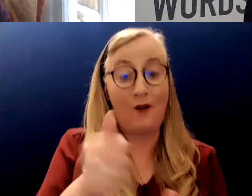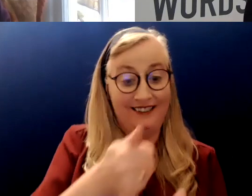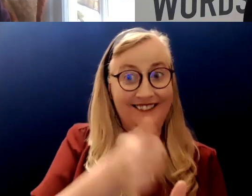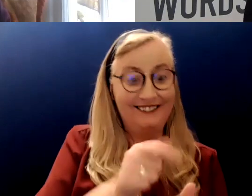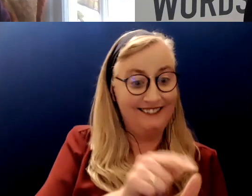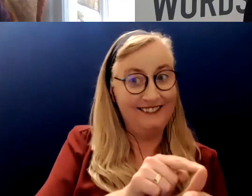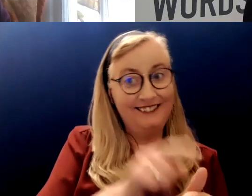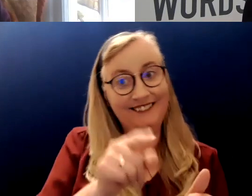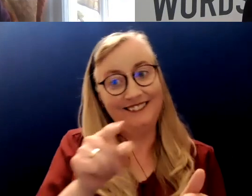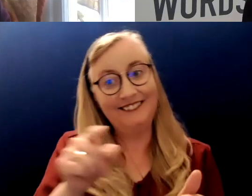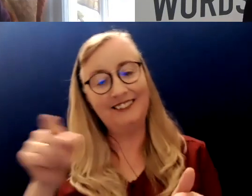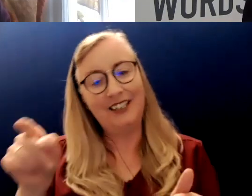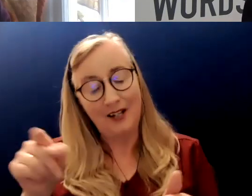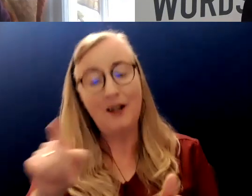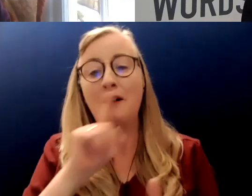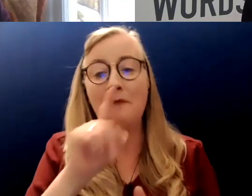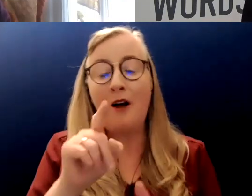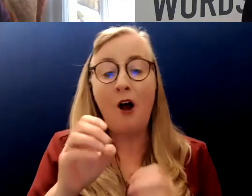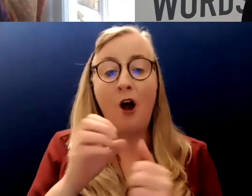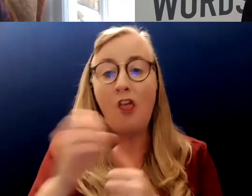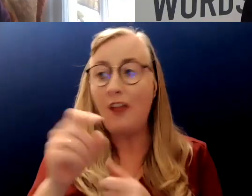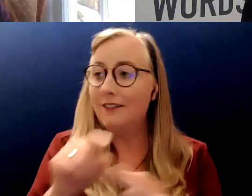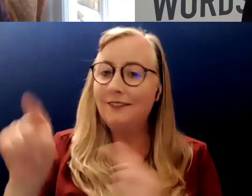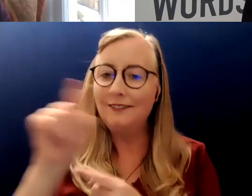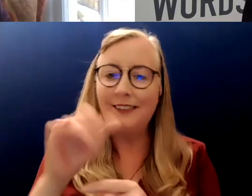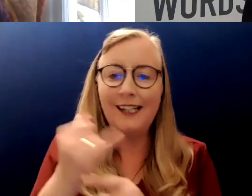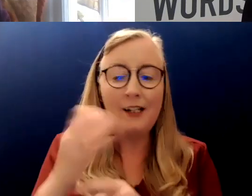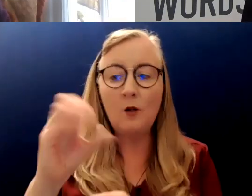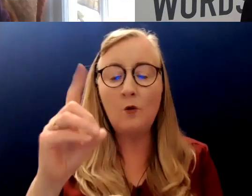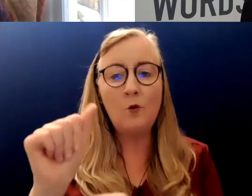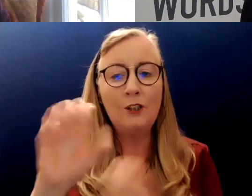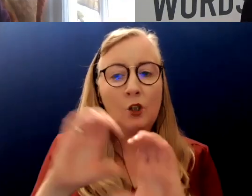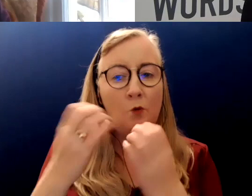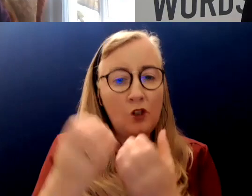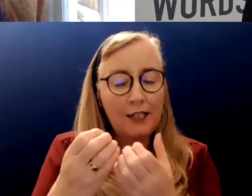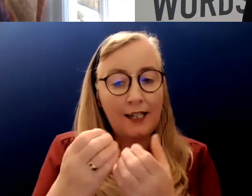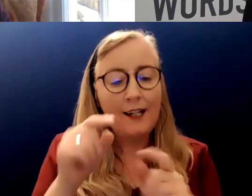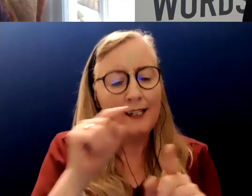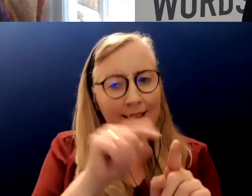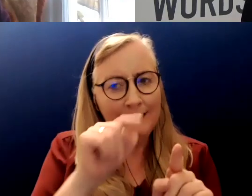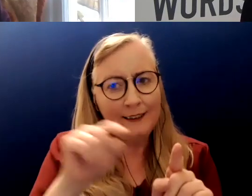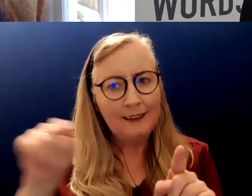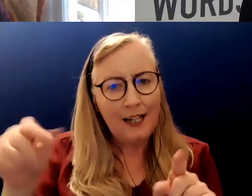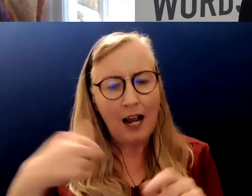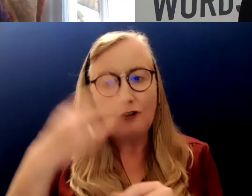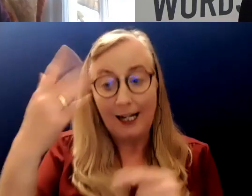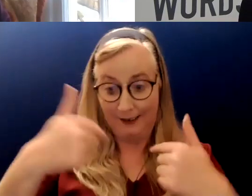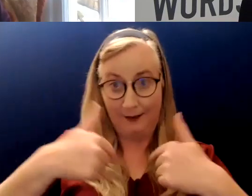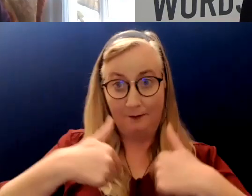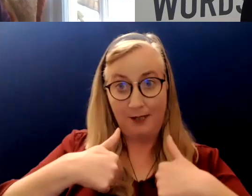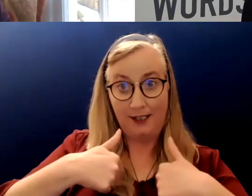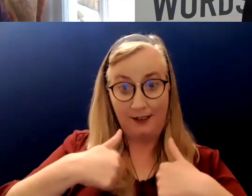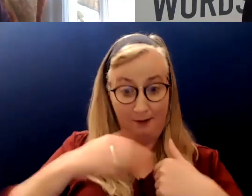with others within the Coda community in particular, what I've realized is that people like me